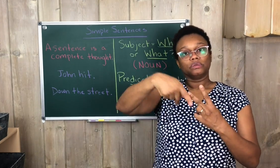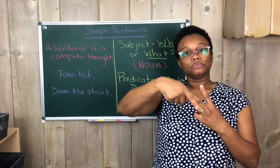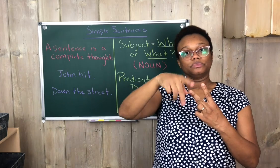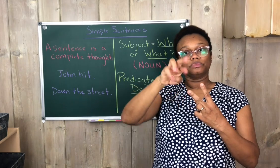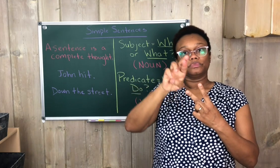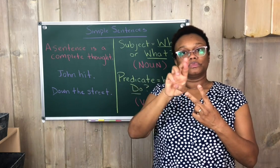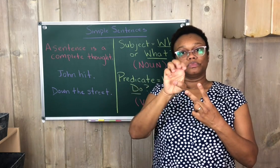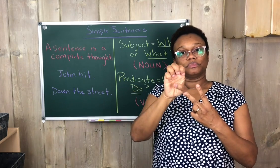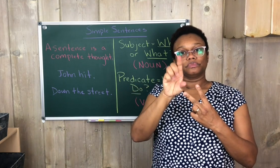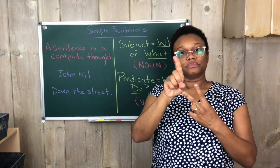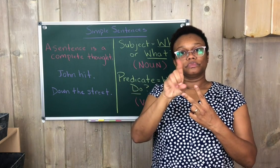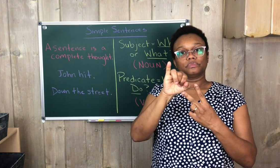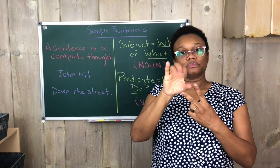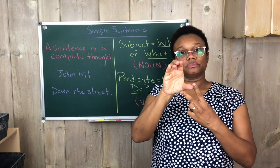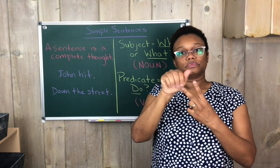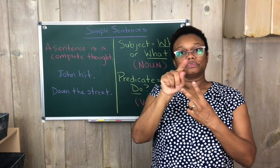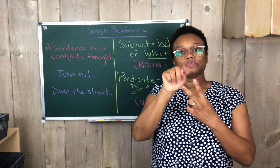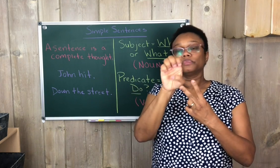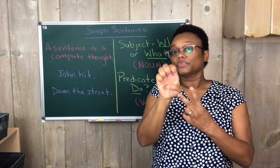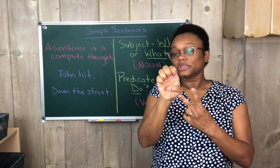and it must have a predicate,